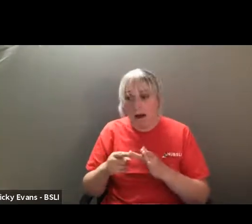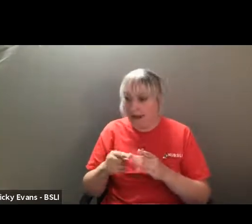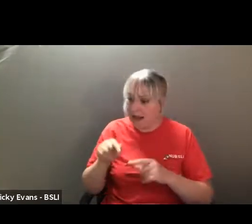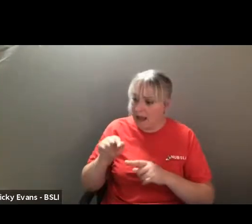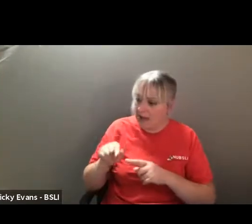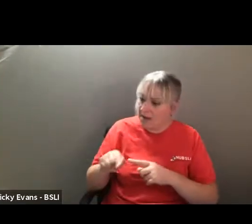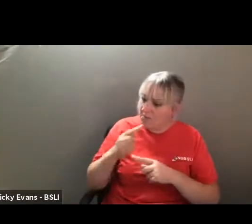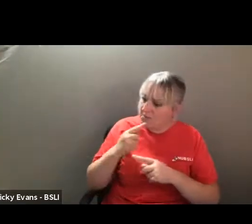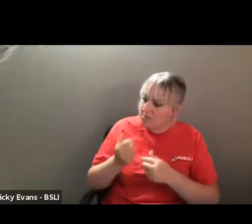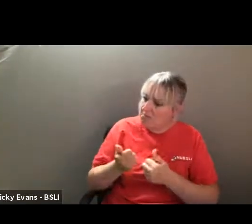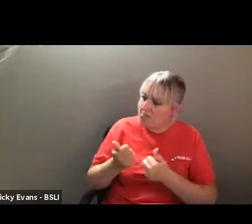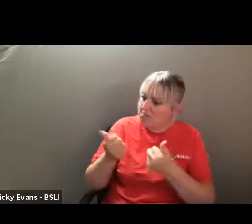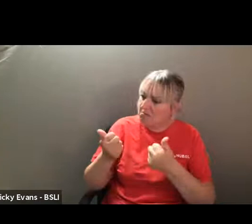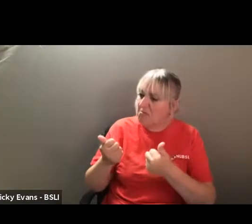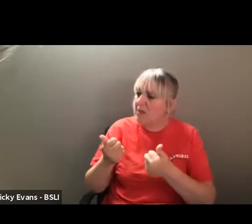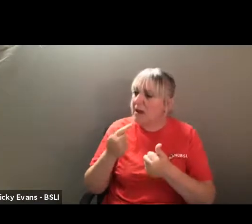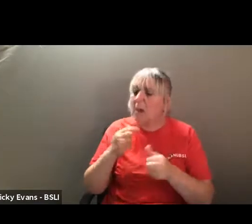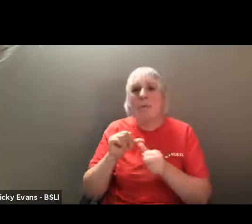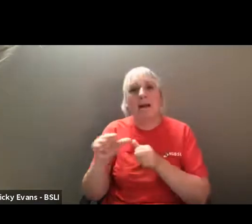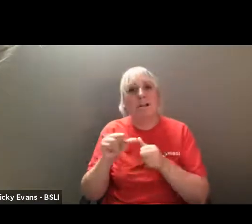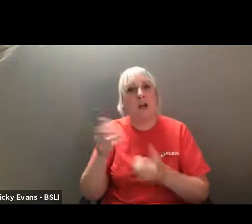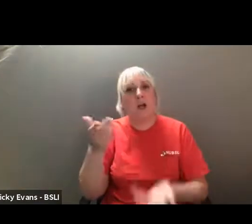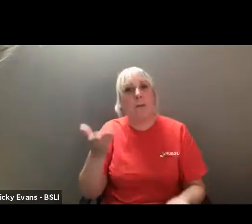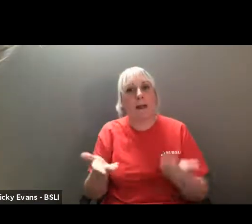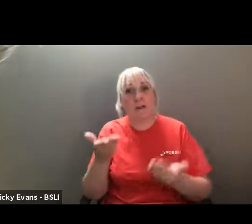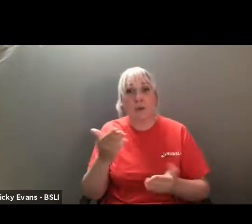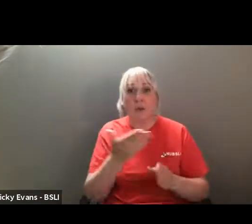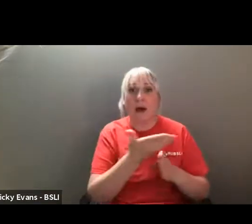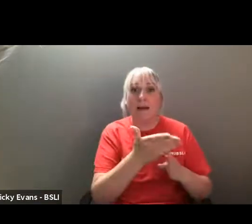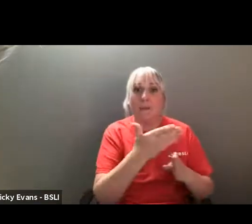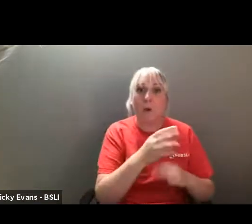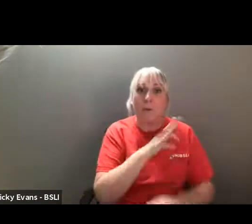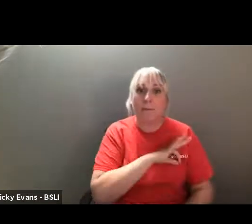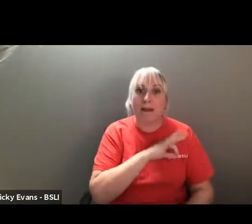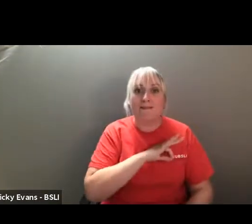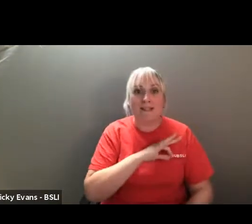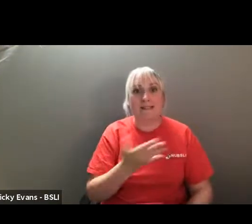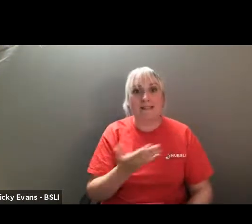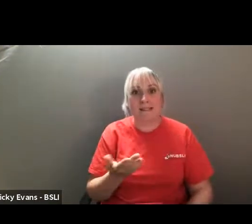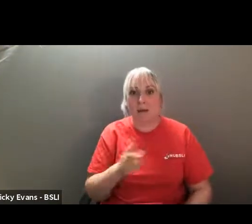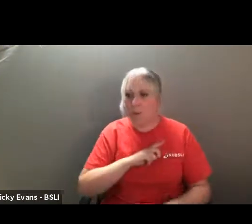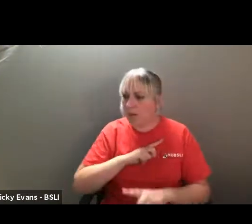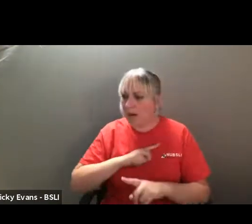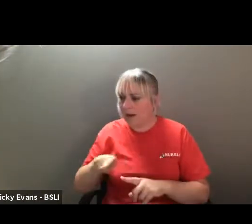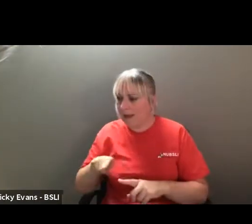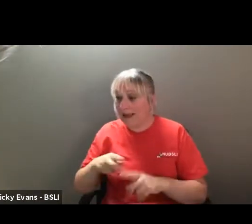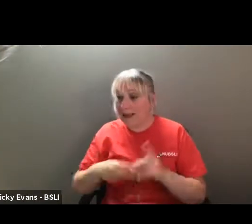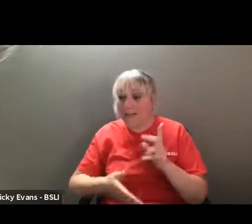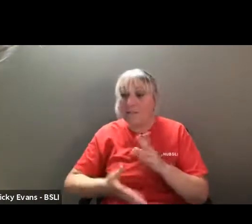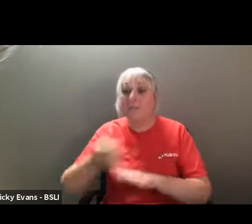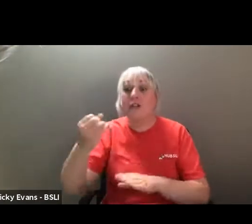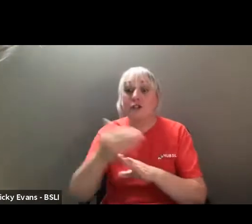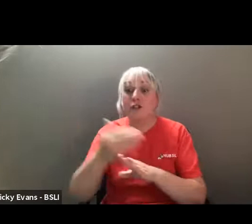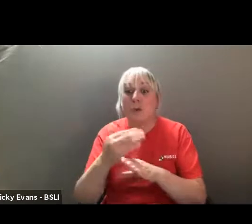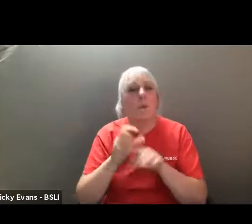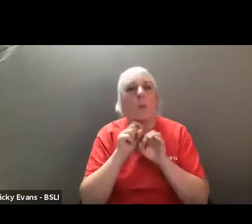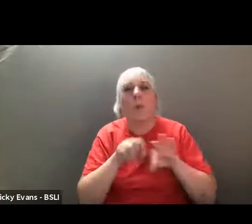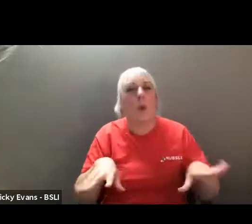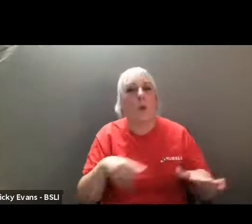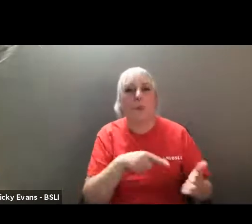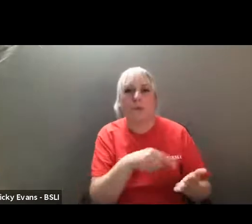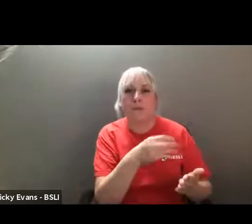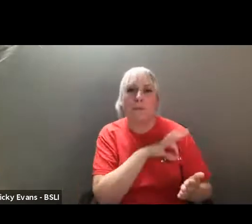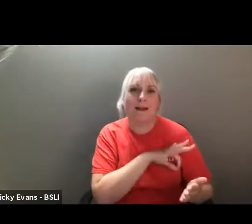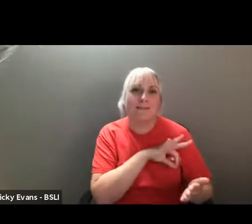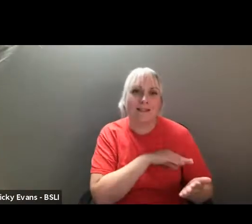a superior unemployment benefit, because it's an unemployment benefit you don't lose when you take up work. And so